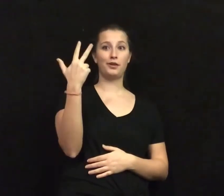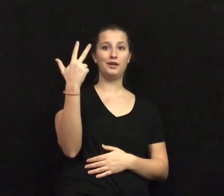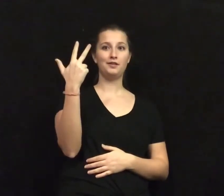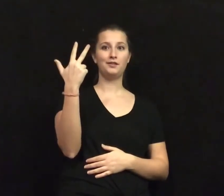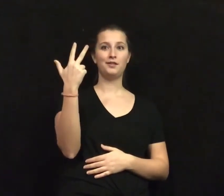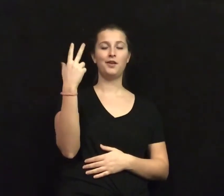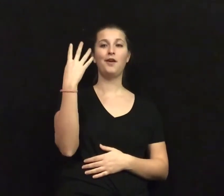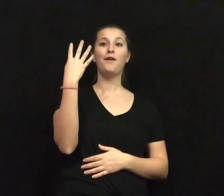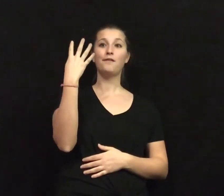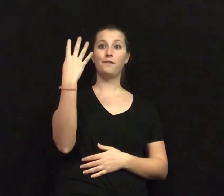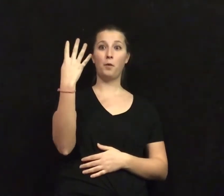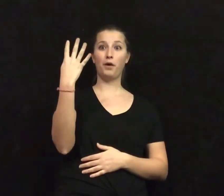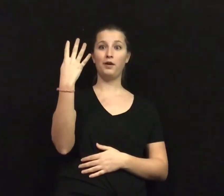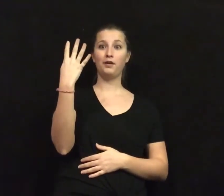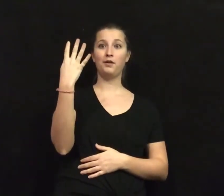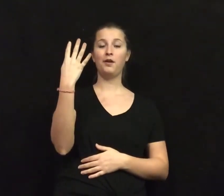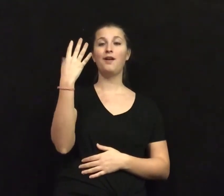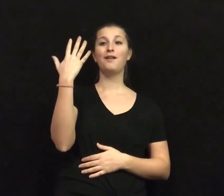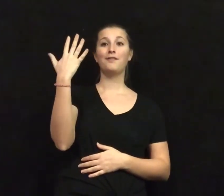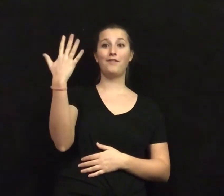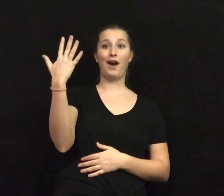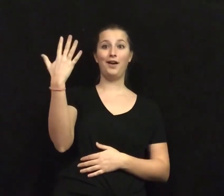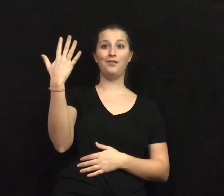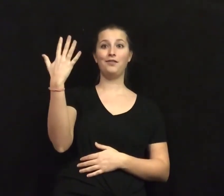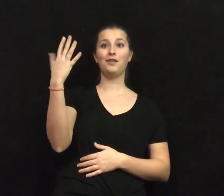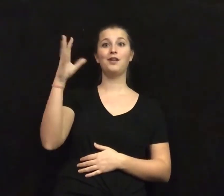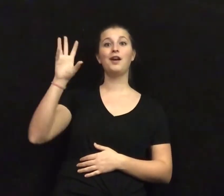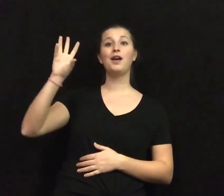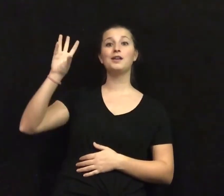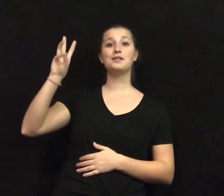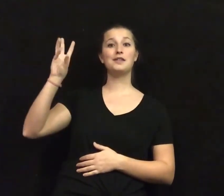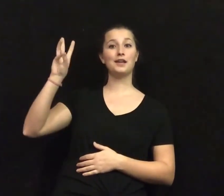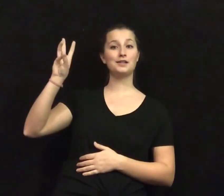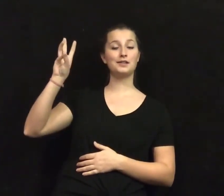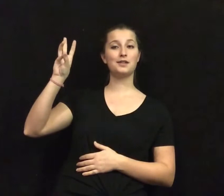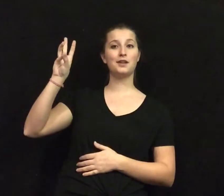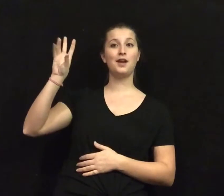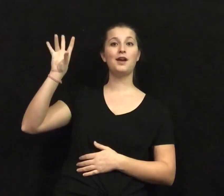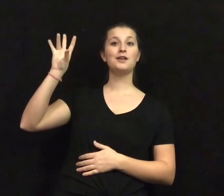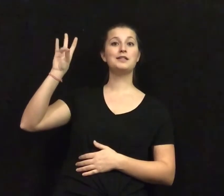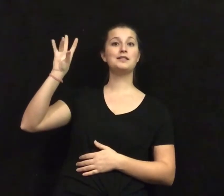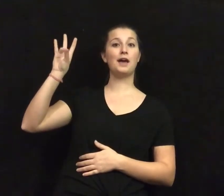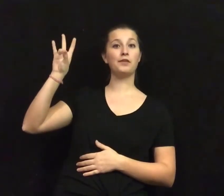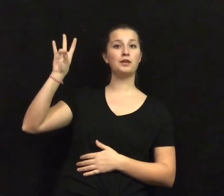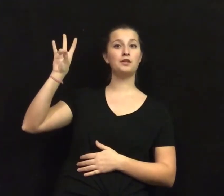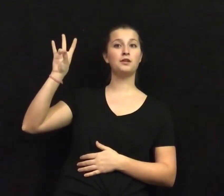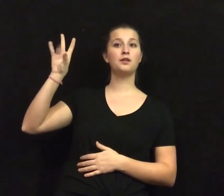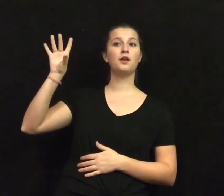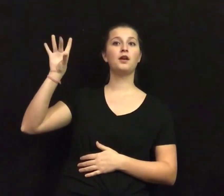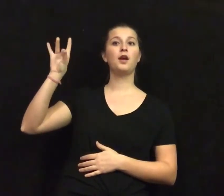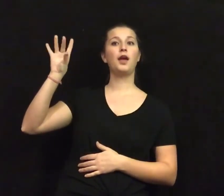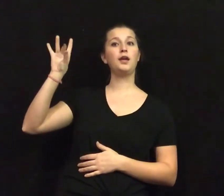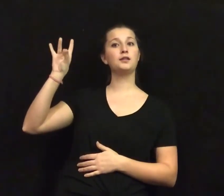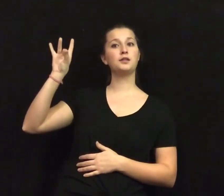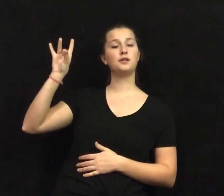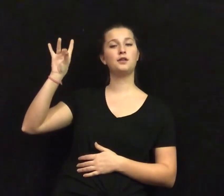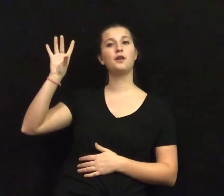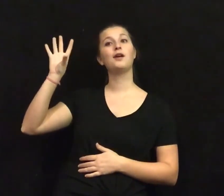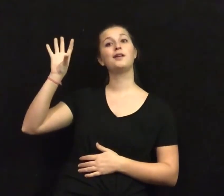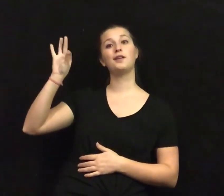3, 4, 5, 6, 7, 8,